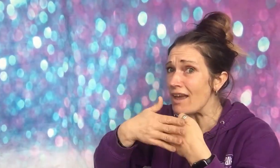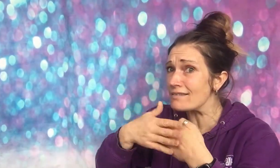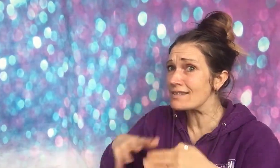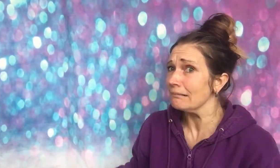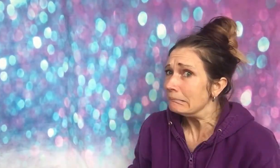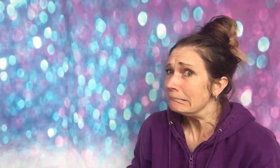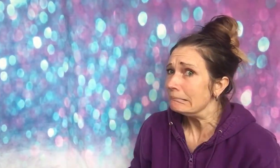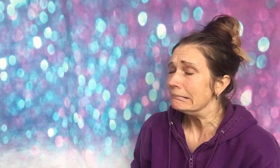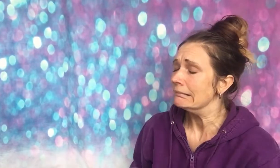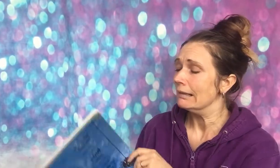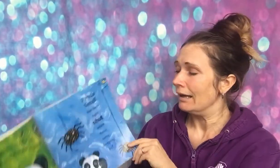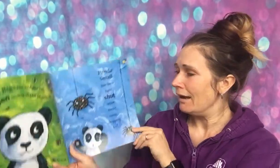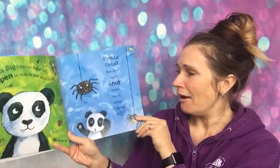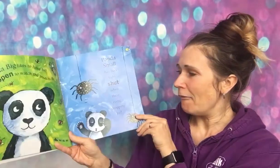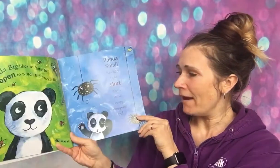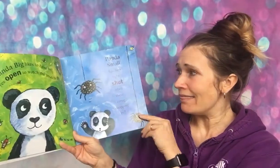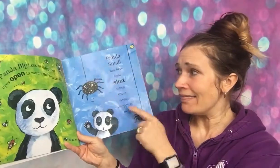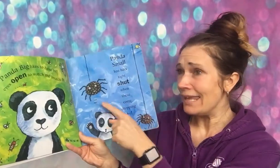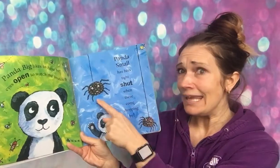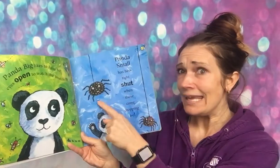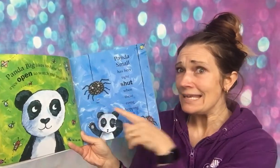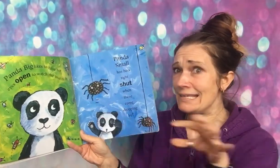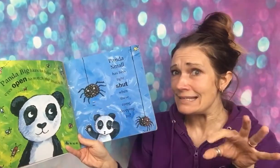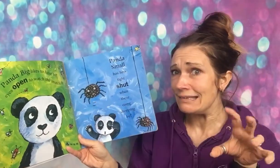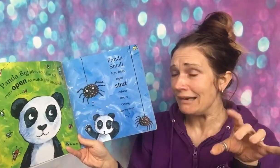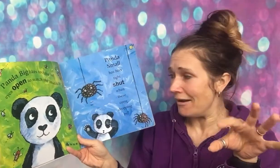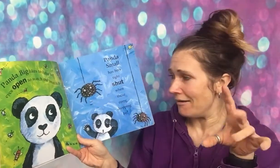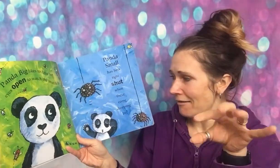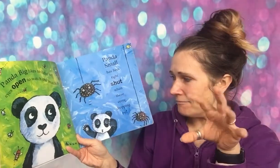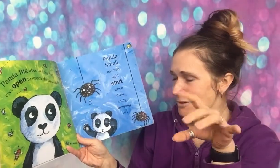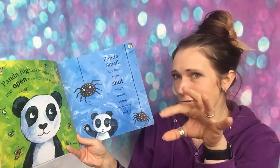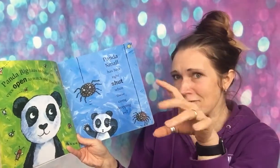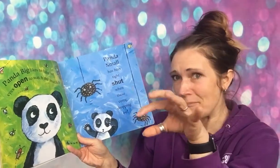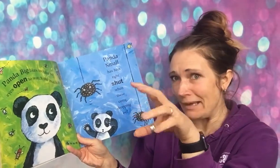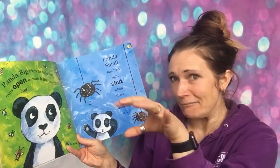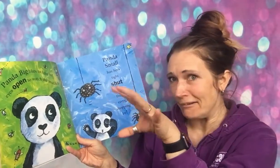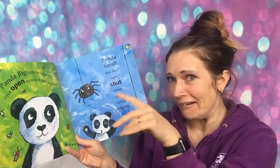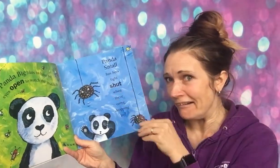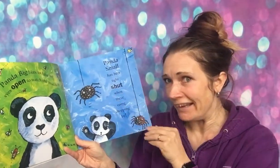shut. When these come dropping by,